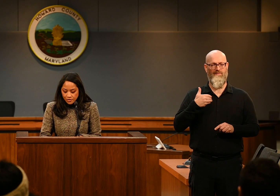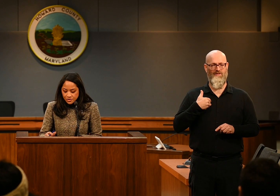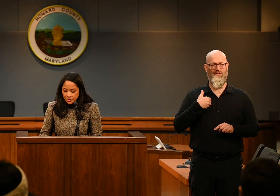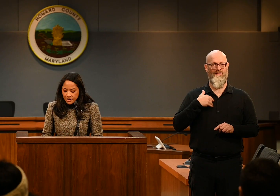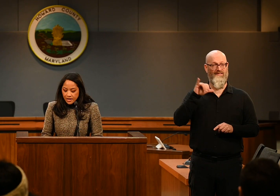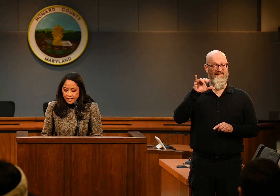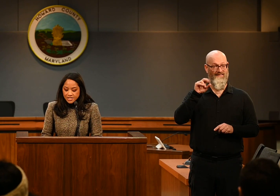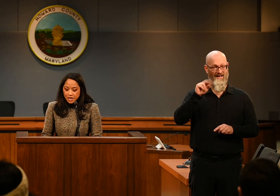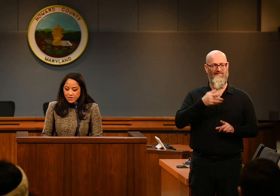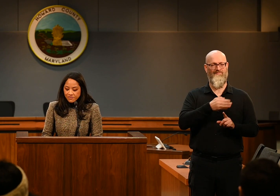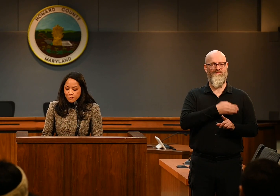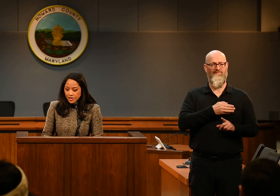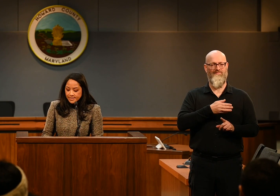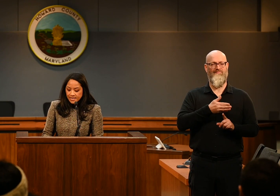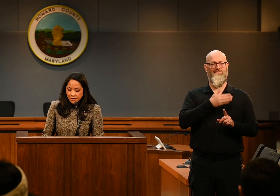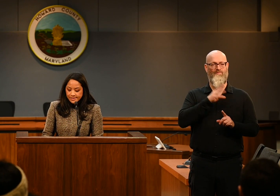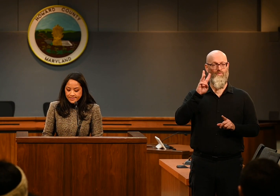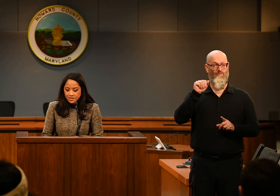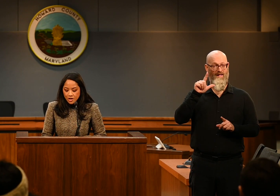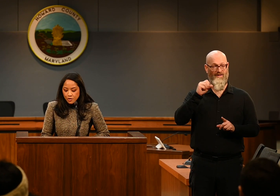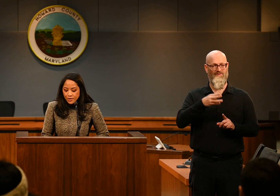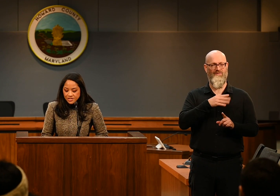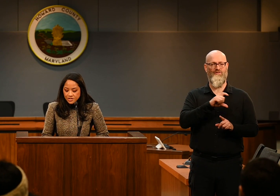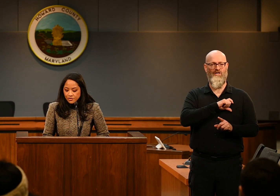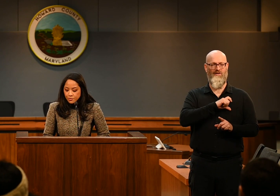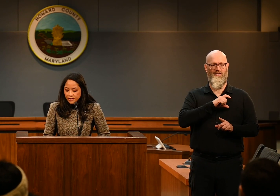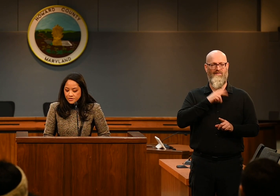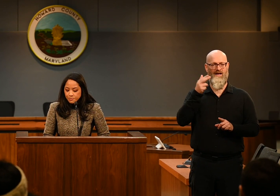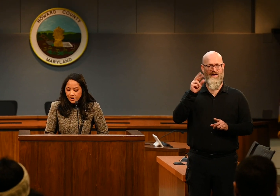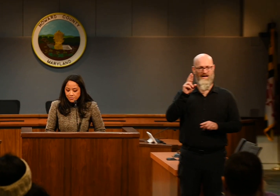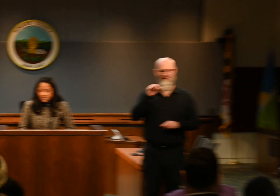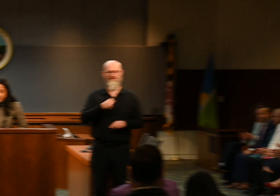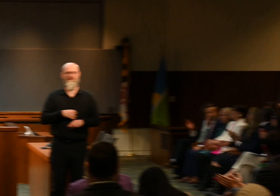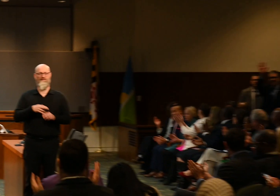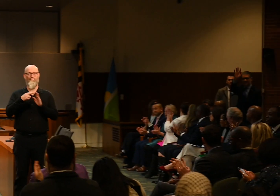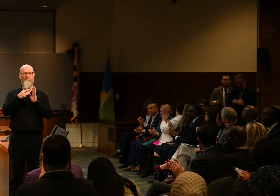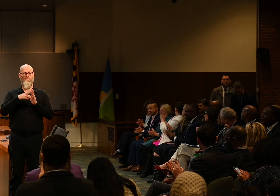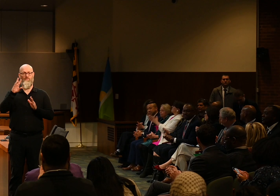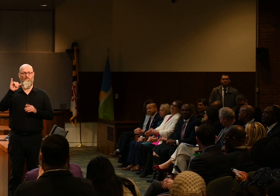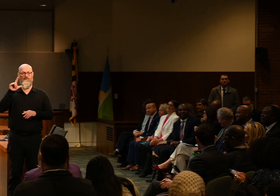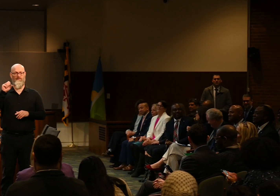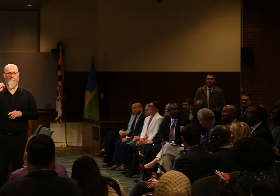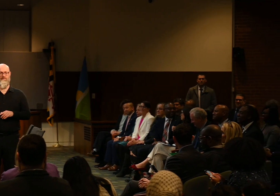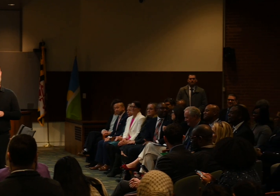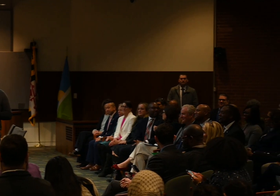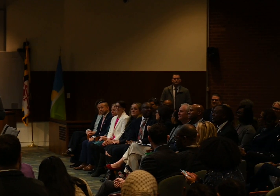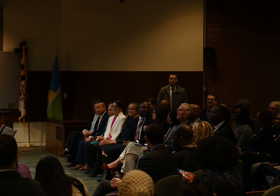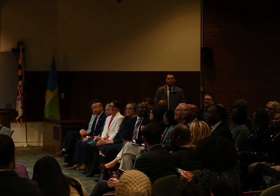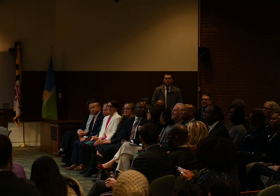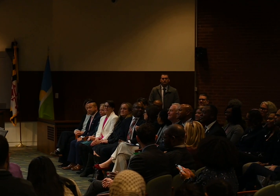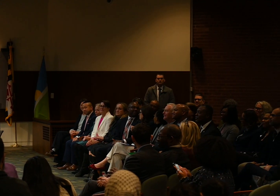Liz Walsh, Sheriff Marcus Harris, Register of Wills Byron McFarland, BOE